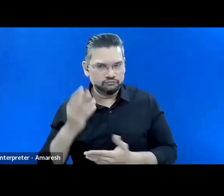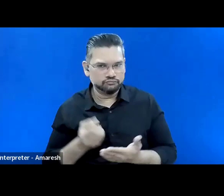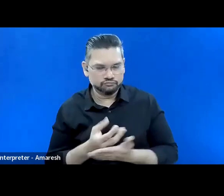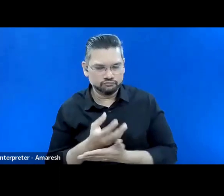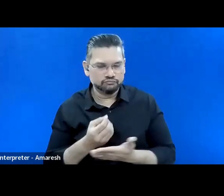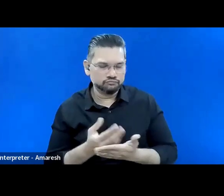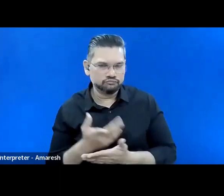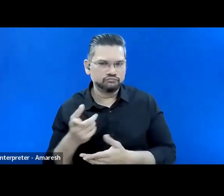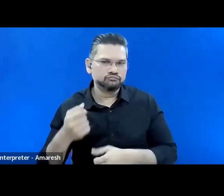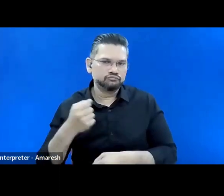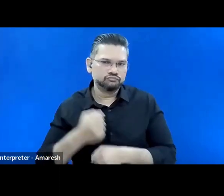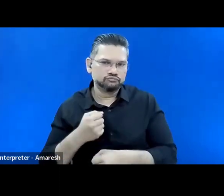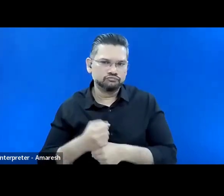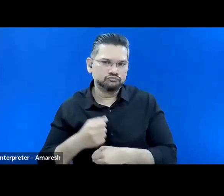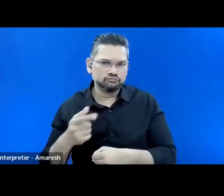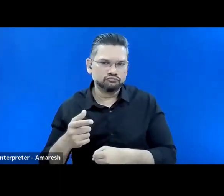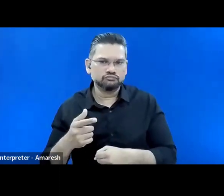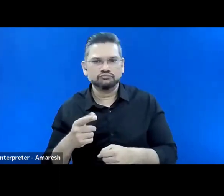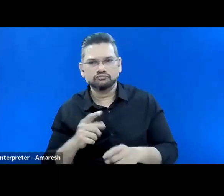and livelihood opportunities.